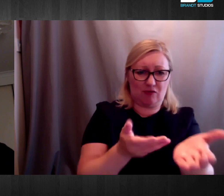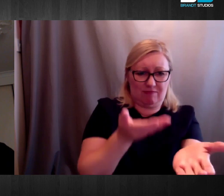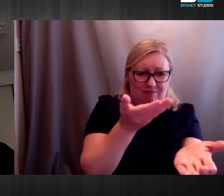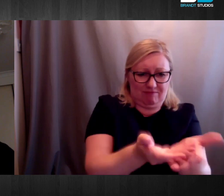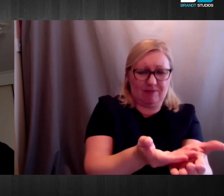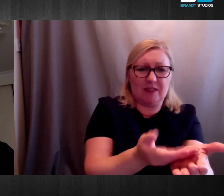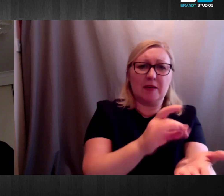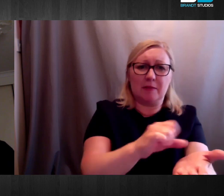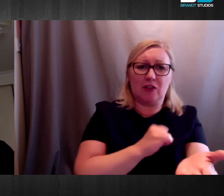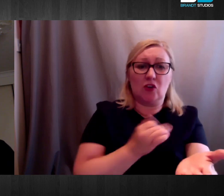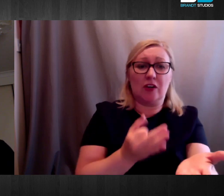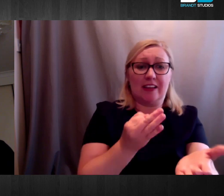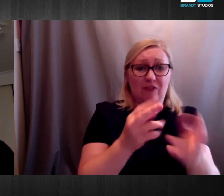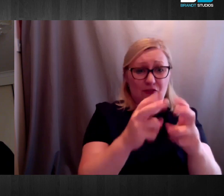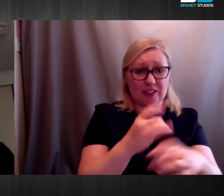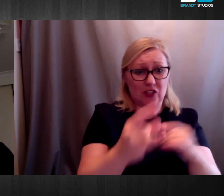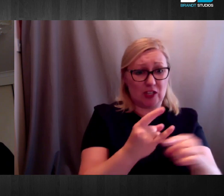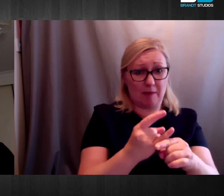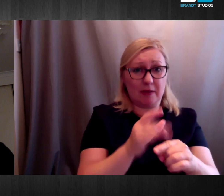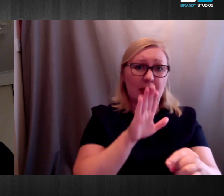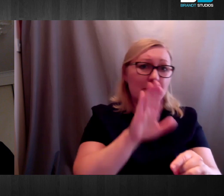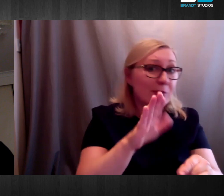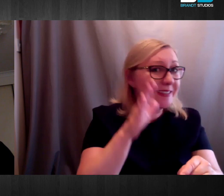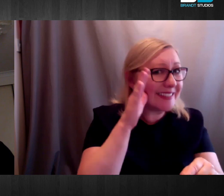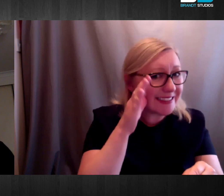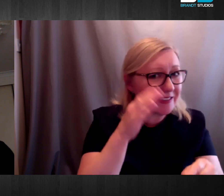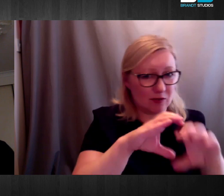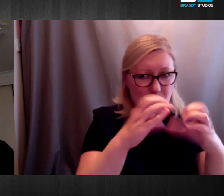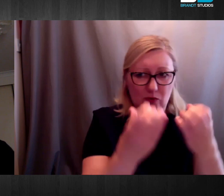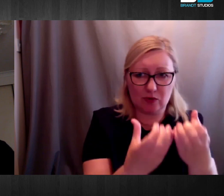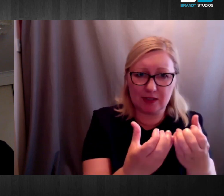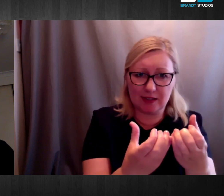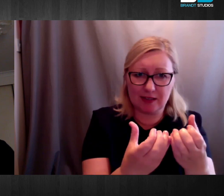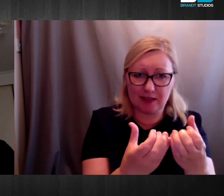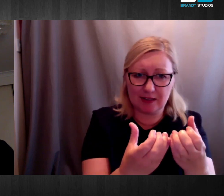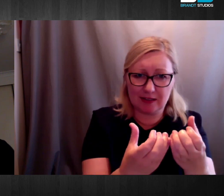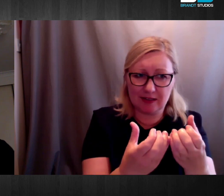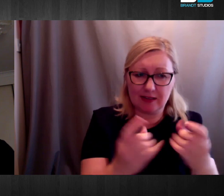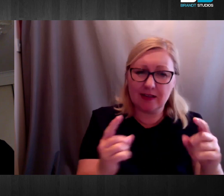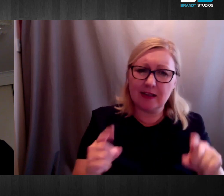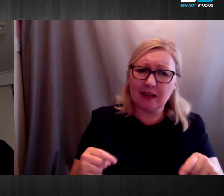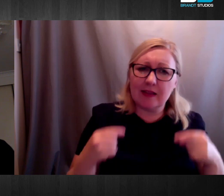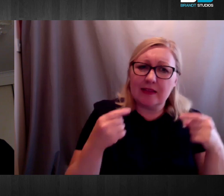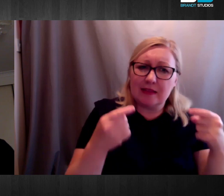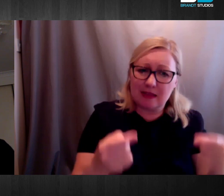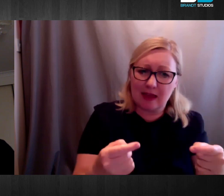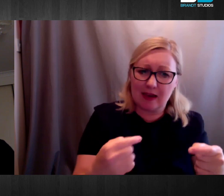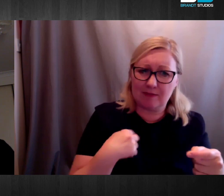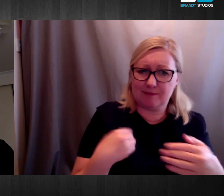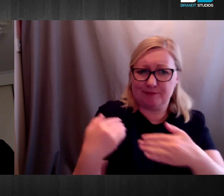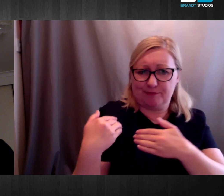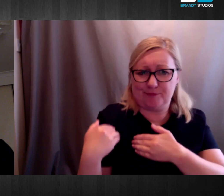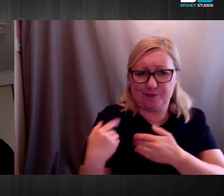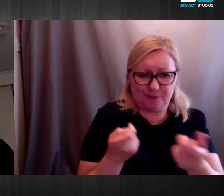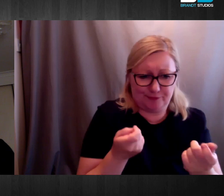few years to head up an organisation that was statewide, and where, again, the